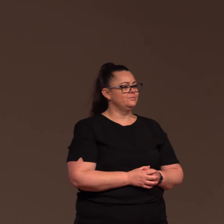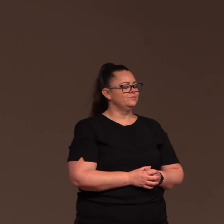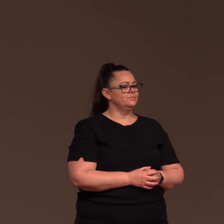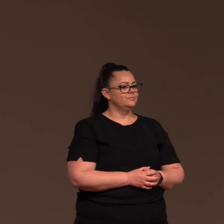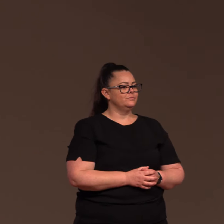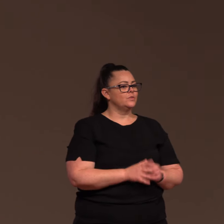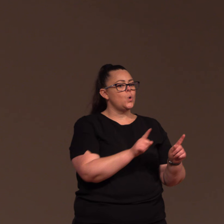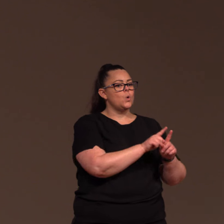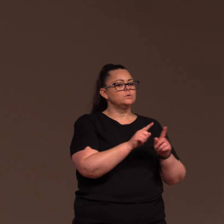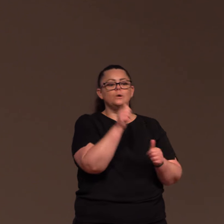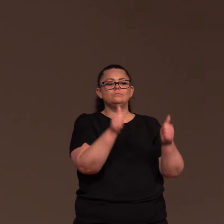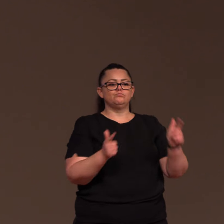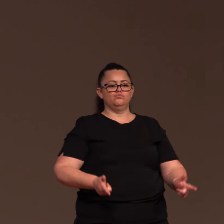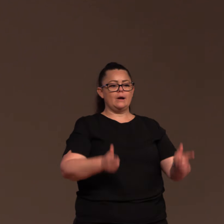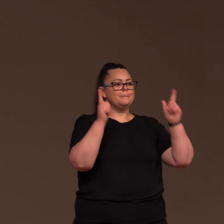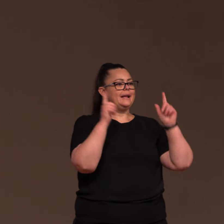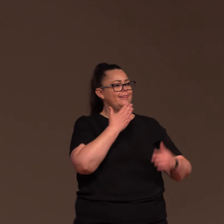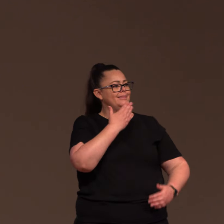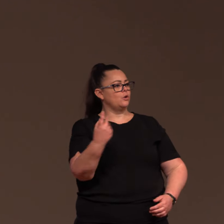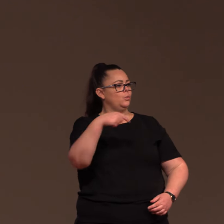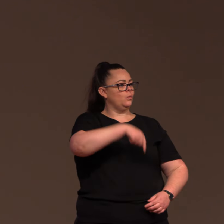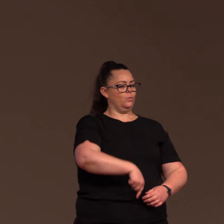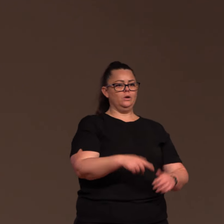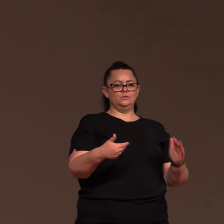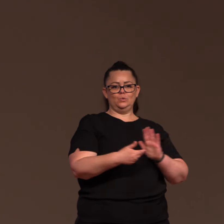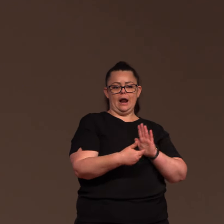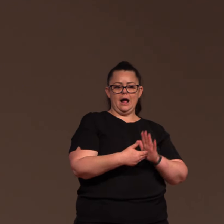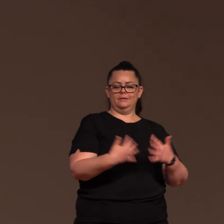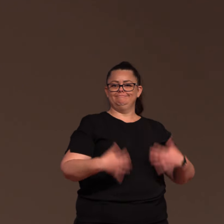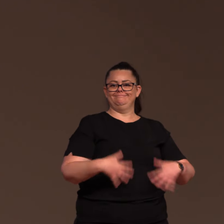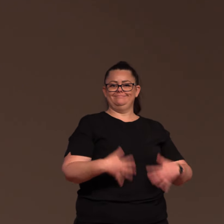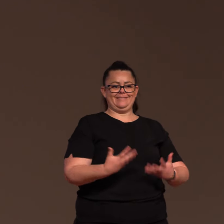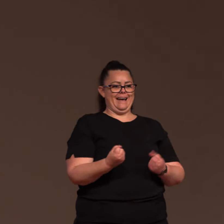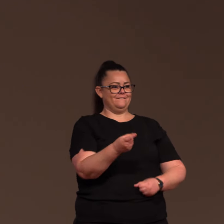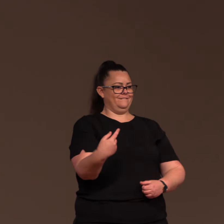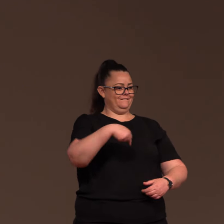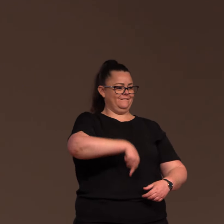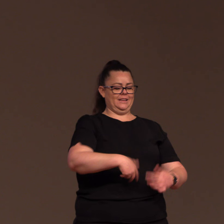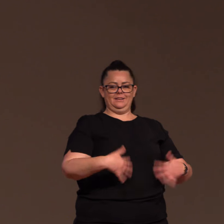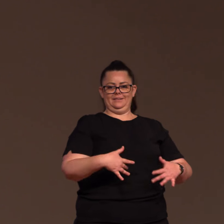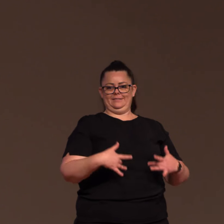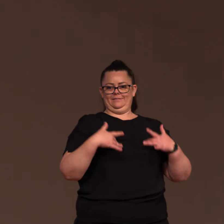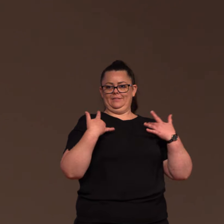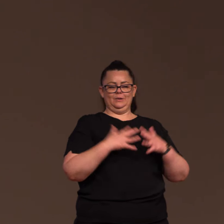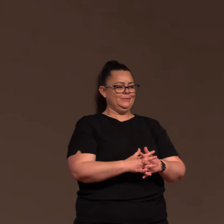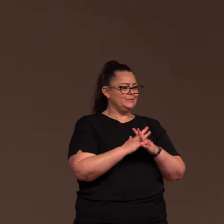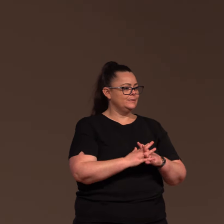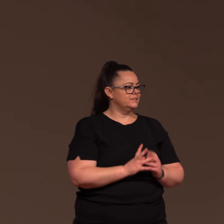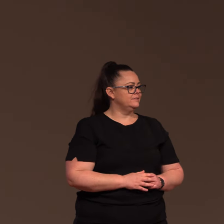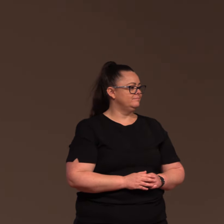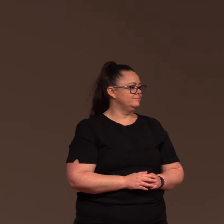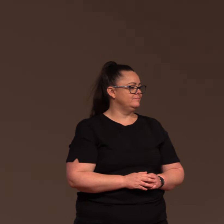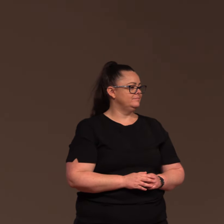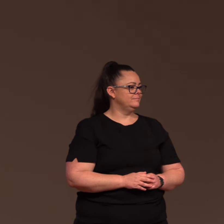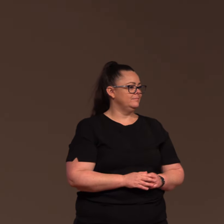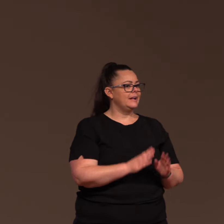Deputy Premier for being with us today. It's special to have you here on such a momentous day. It's a great day for all of us. And also thank you to the